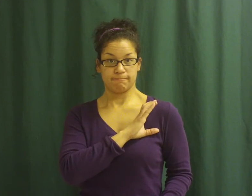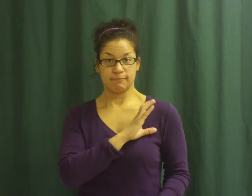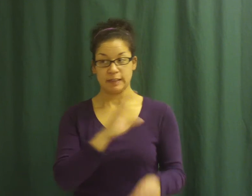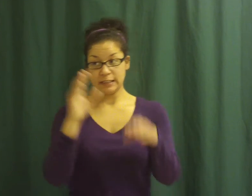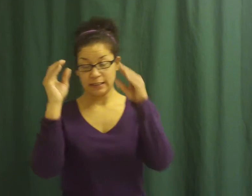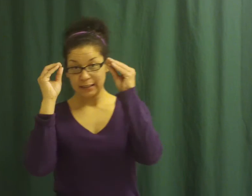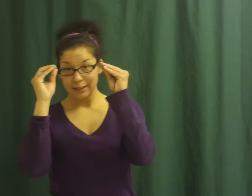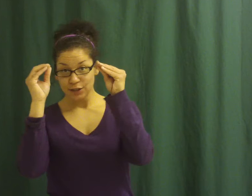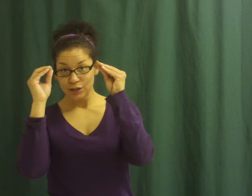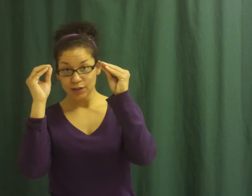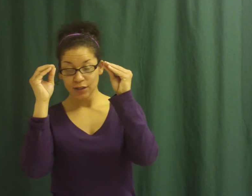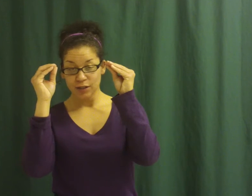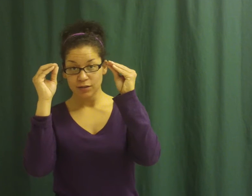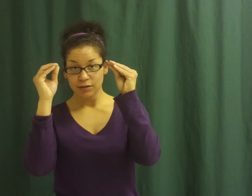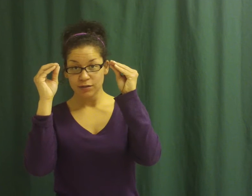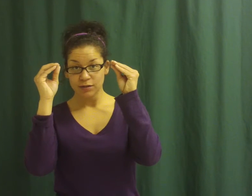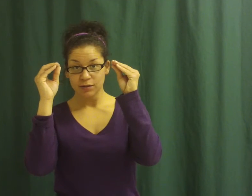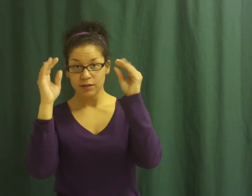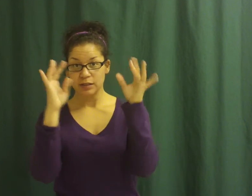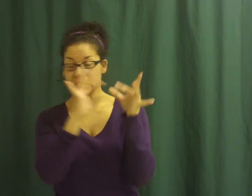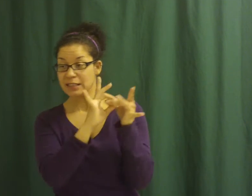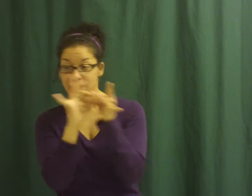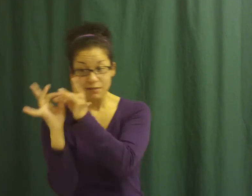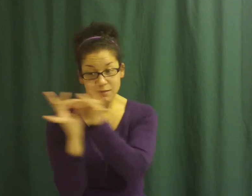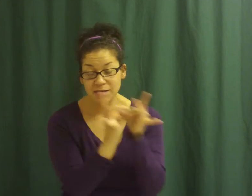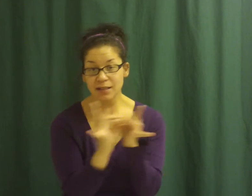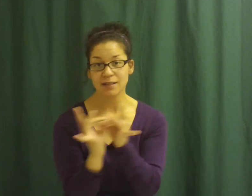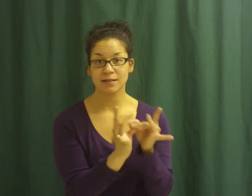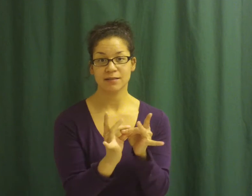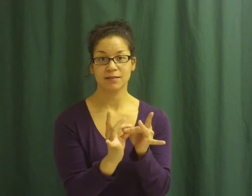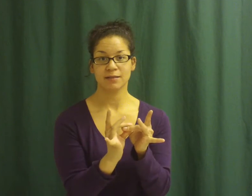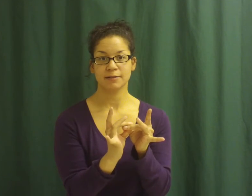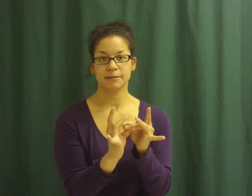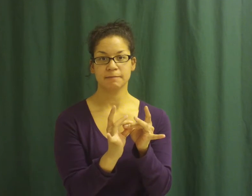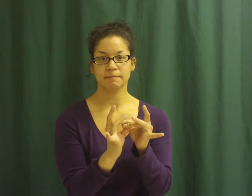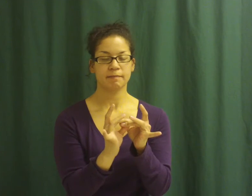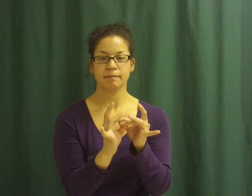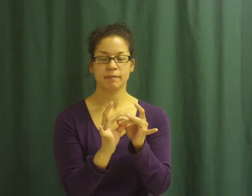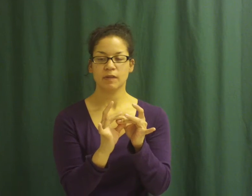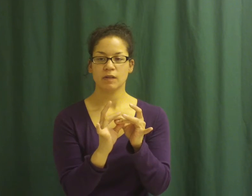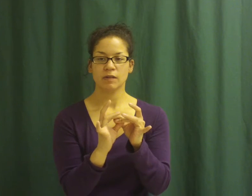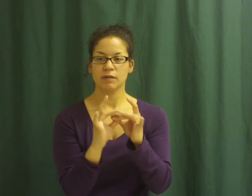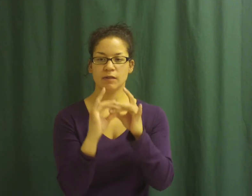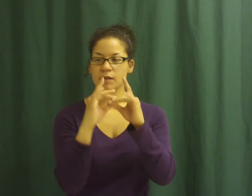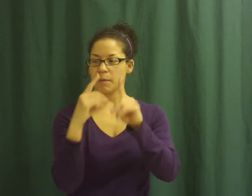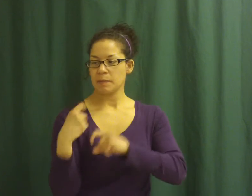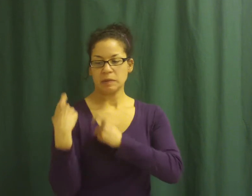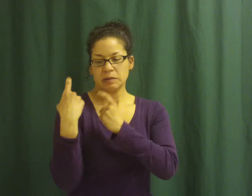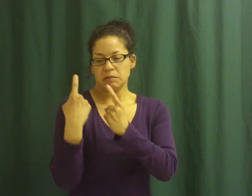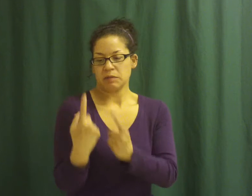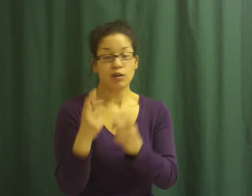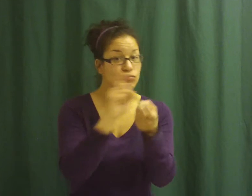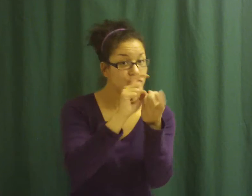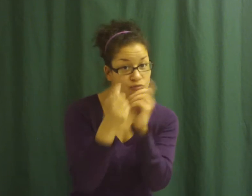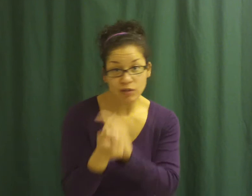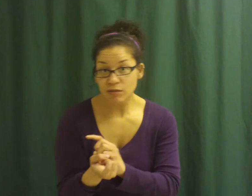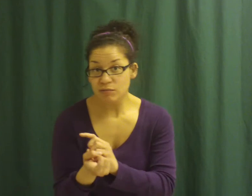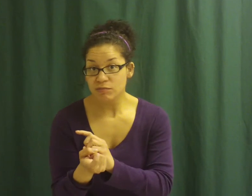democratic citizenship remains unchanged and enduring, there are some imperatives to which